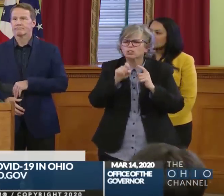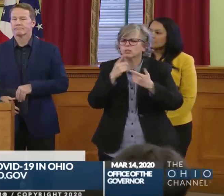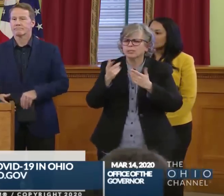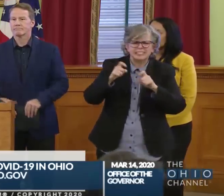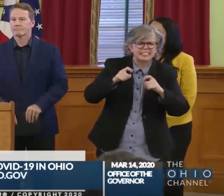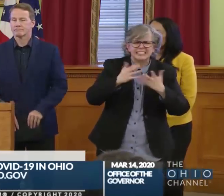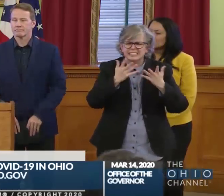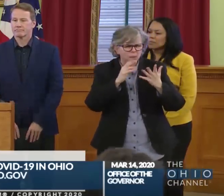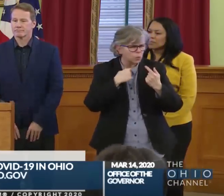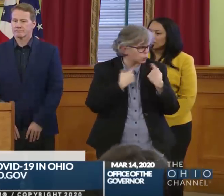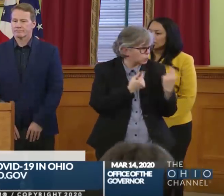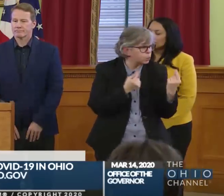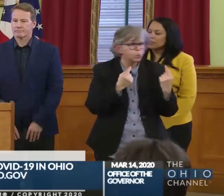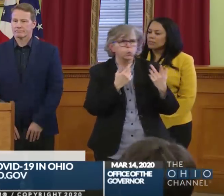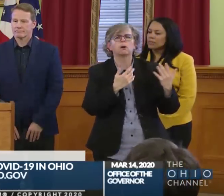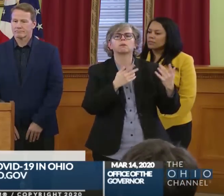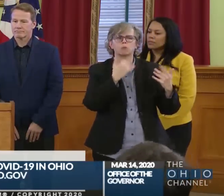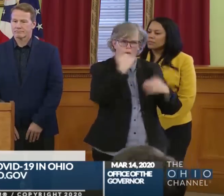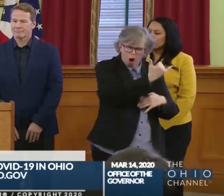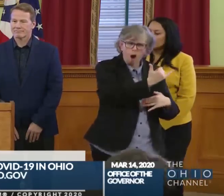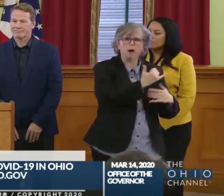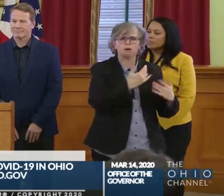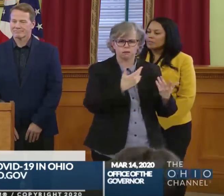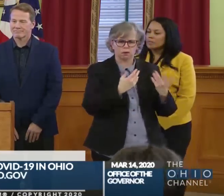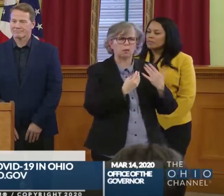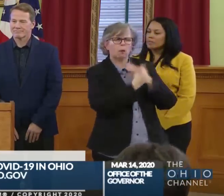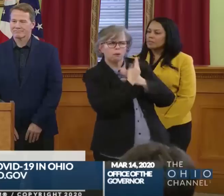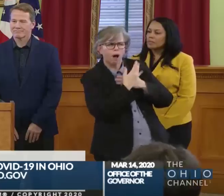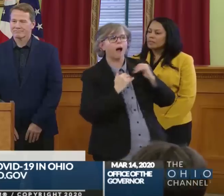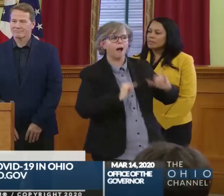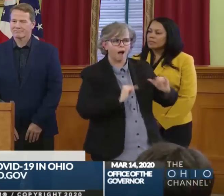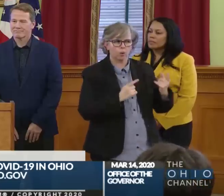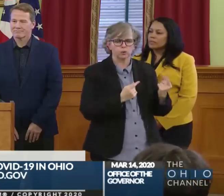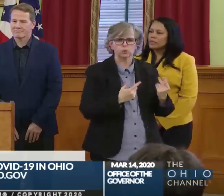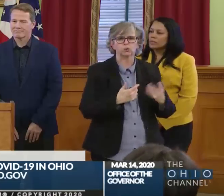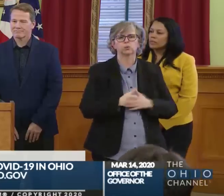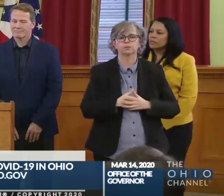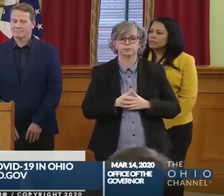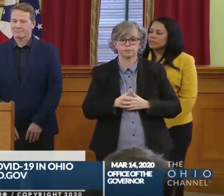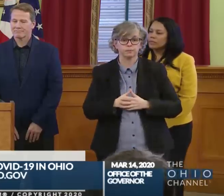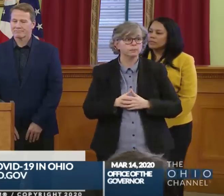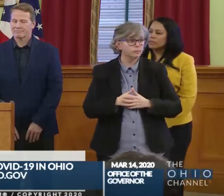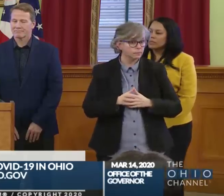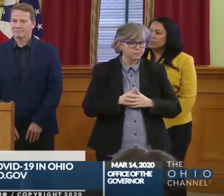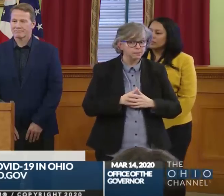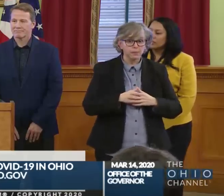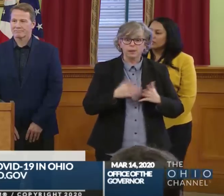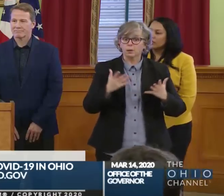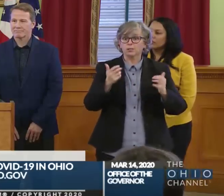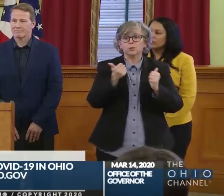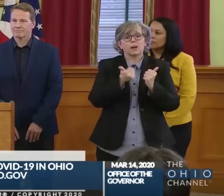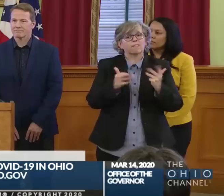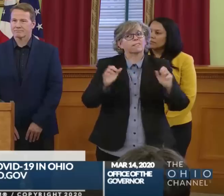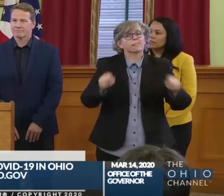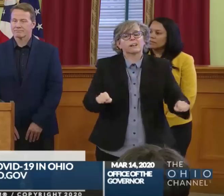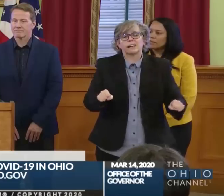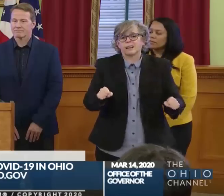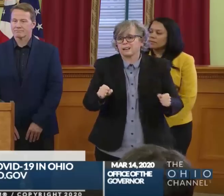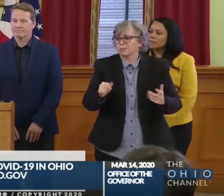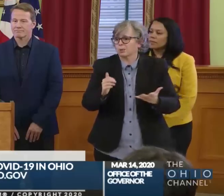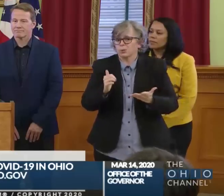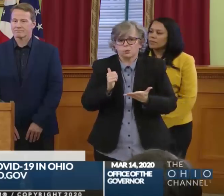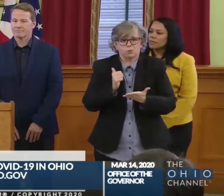and addiction care as well. It's everything that, we're doing everything that we can to heighten the increased